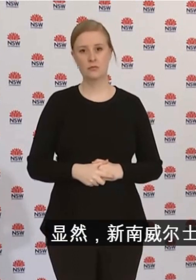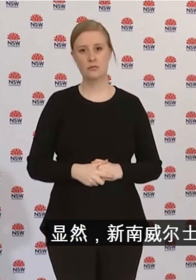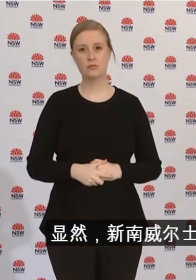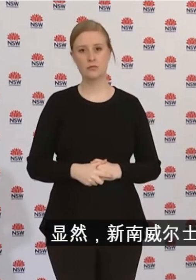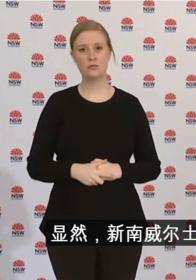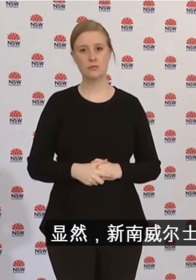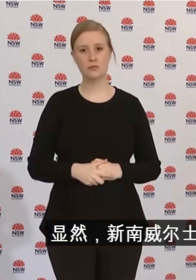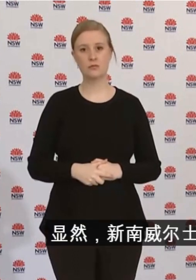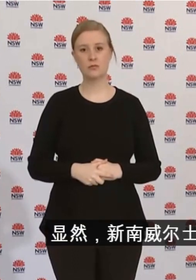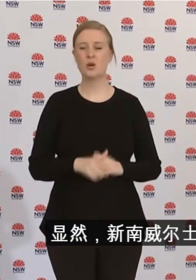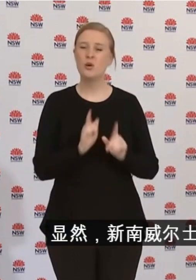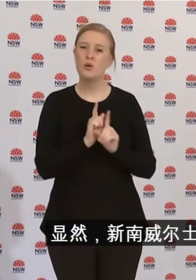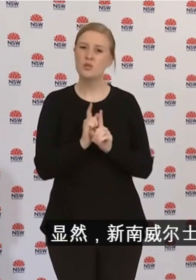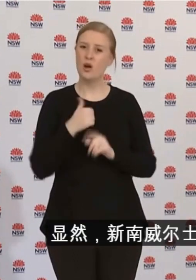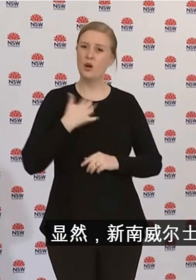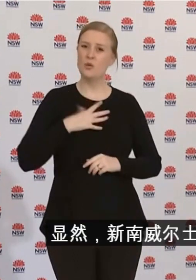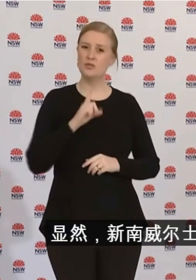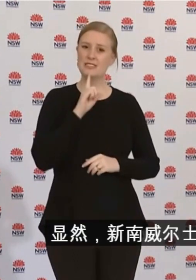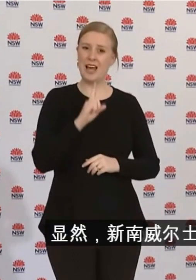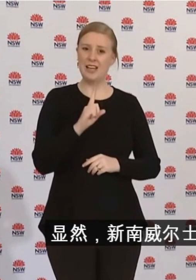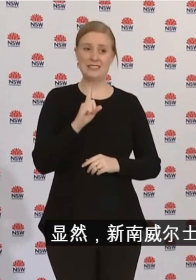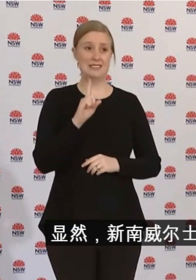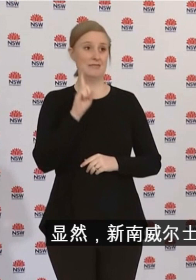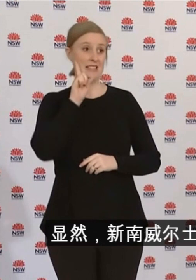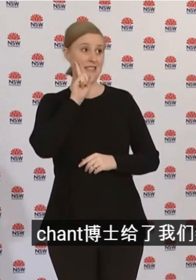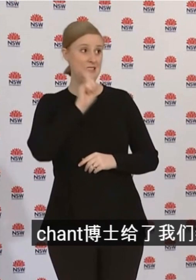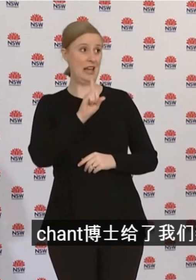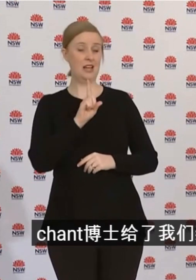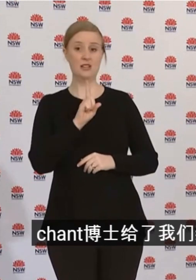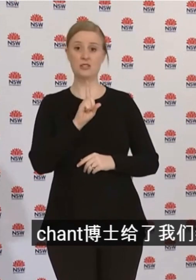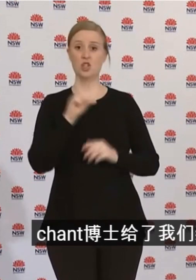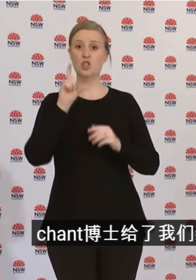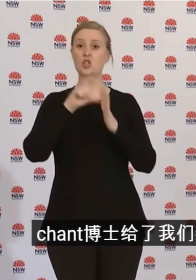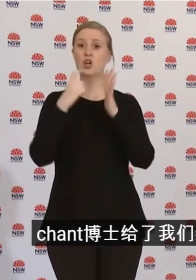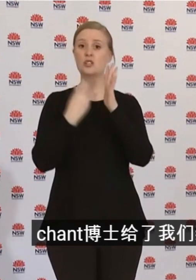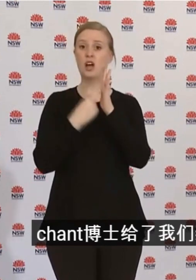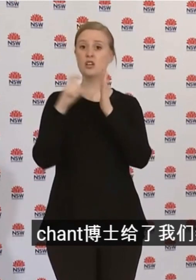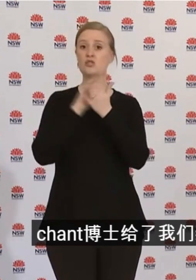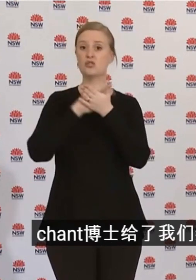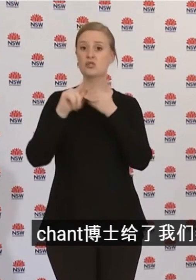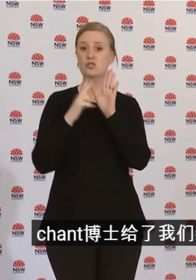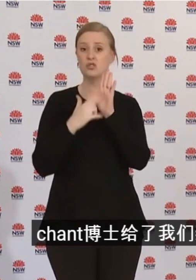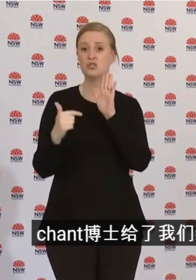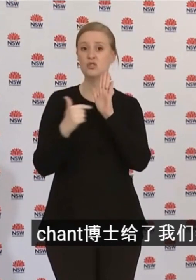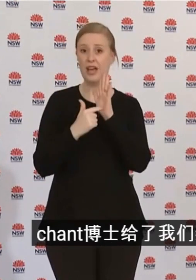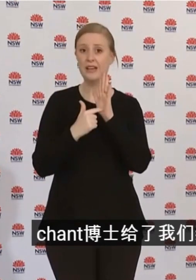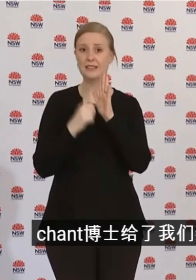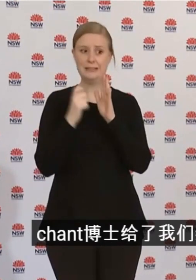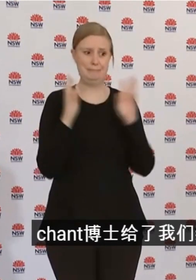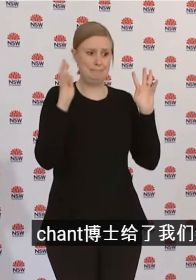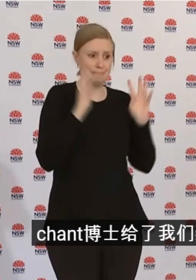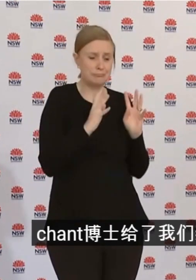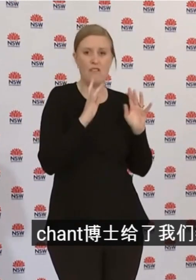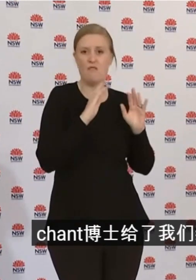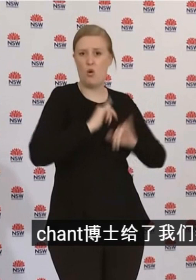obviously New South Wales has expressed our concern yesterday. Dr. Chant gave the Crisis Cabinet very